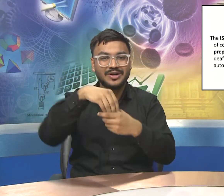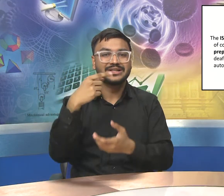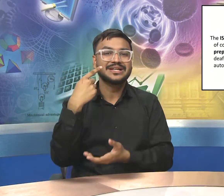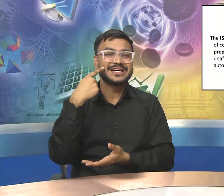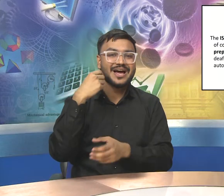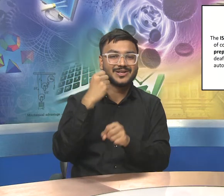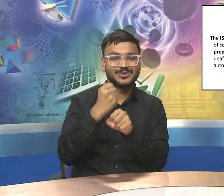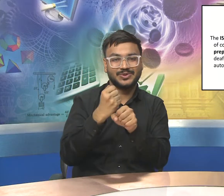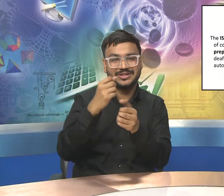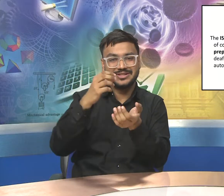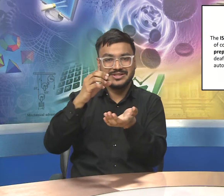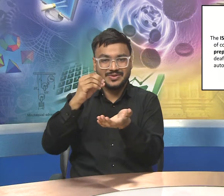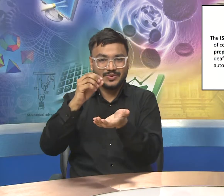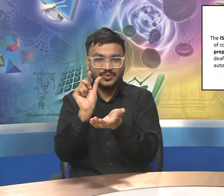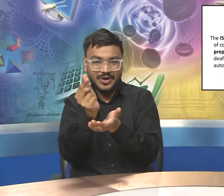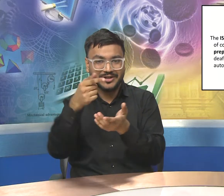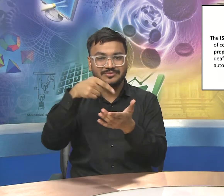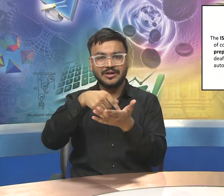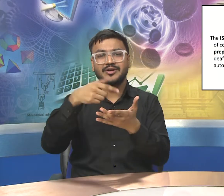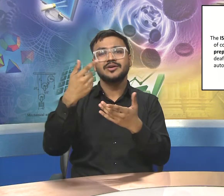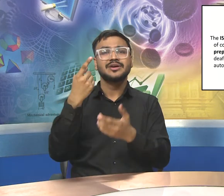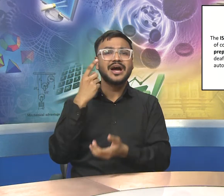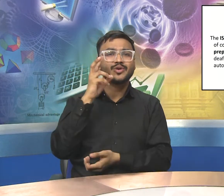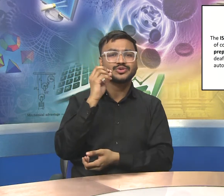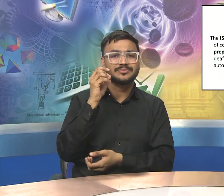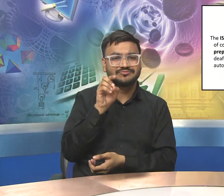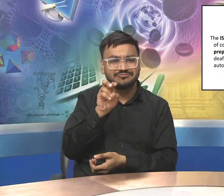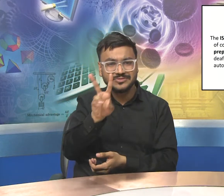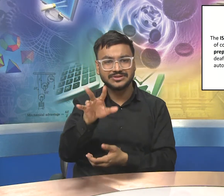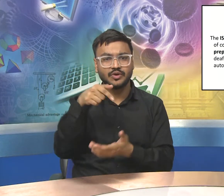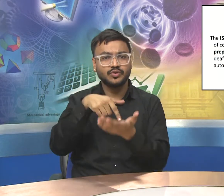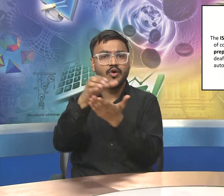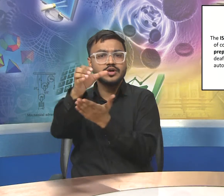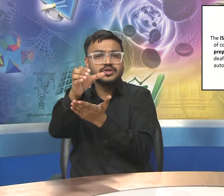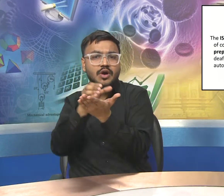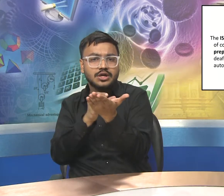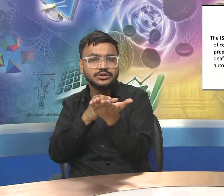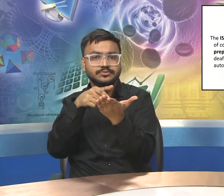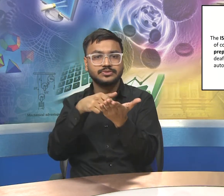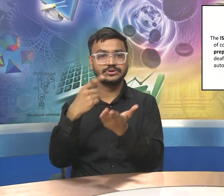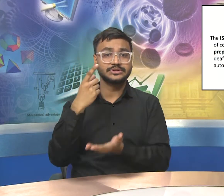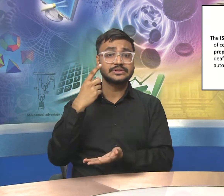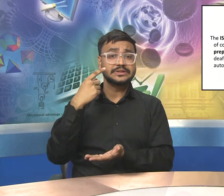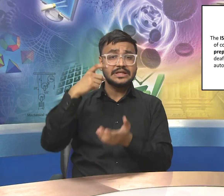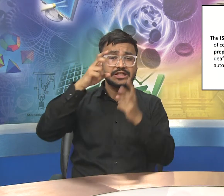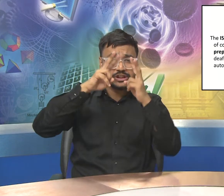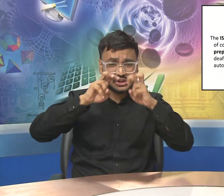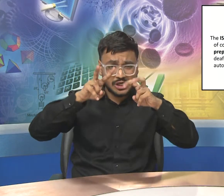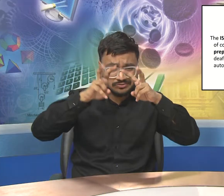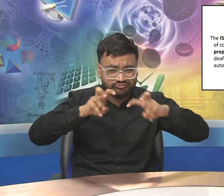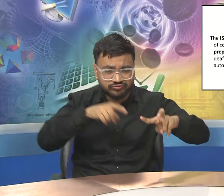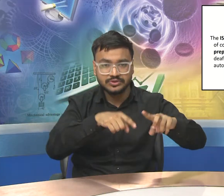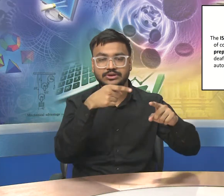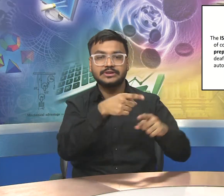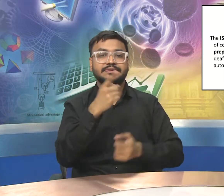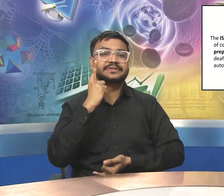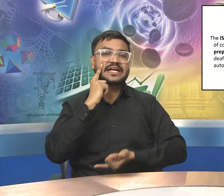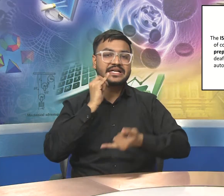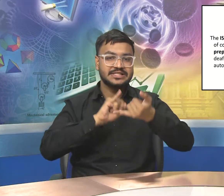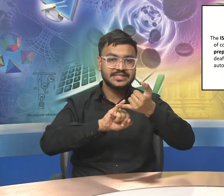The ISL was founded at IGNOU in 2011